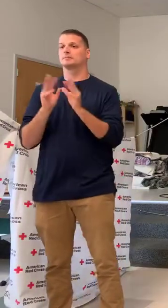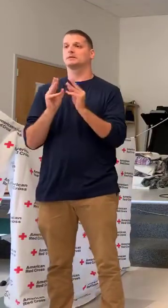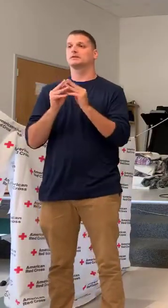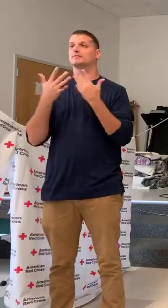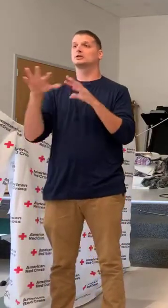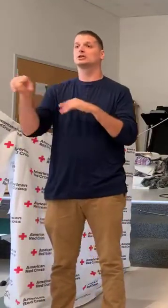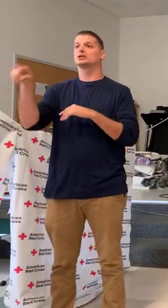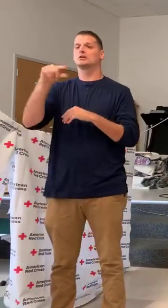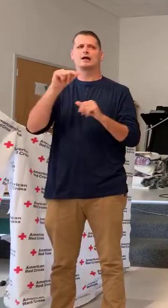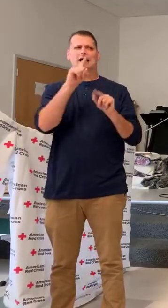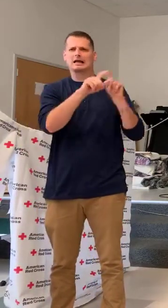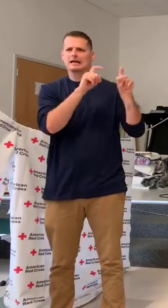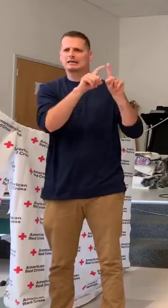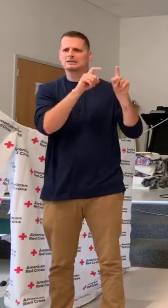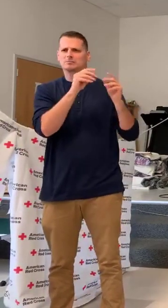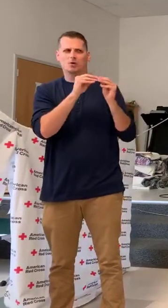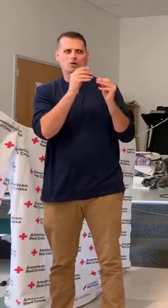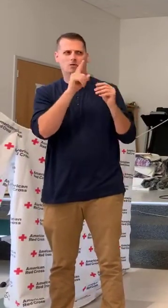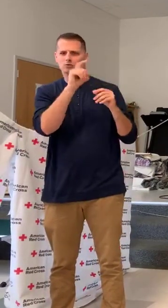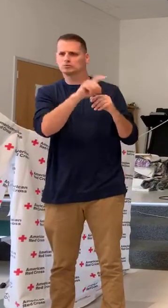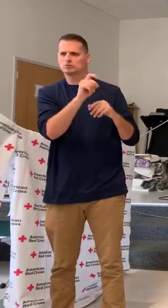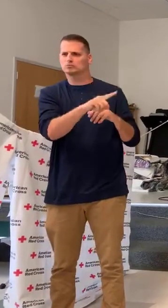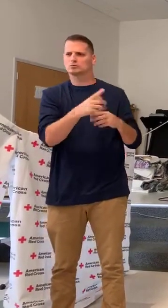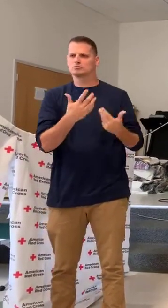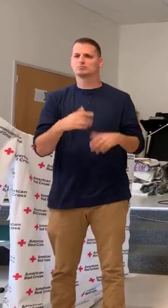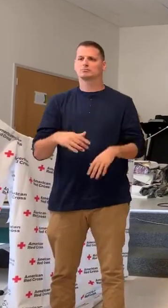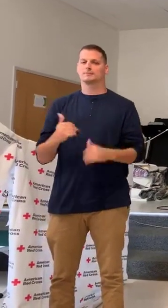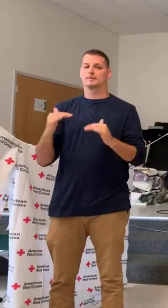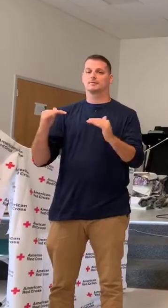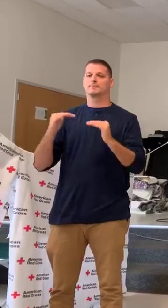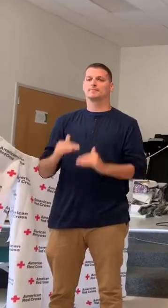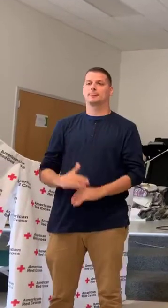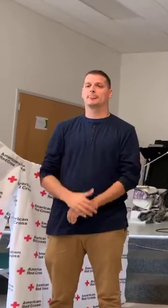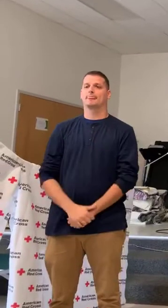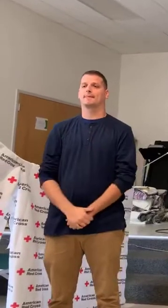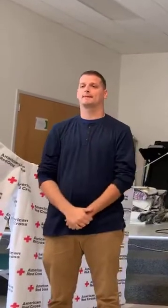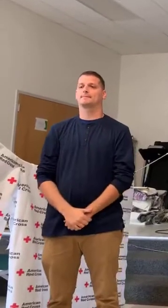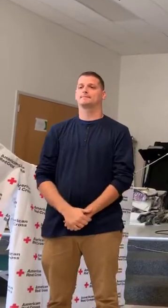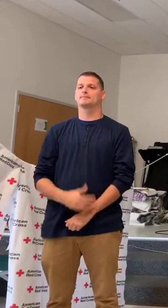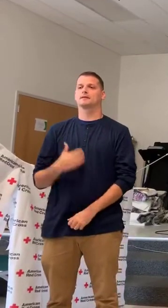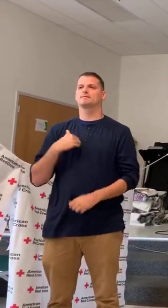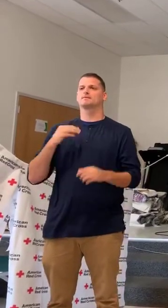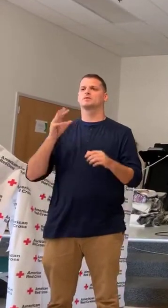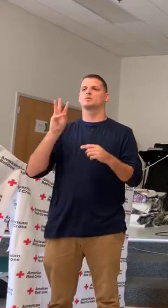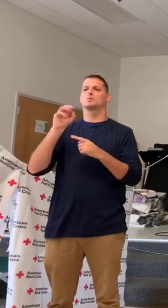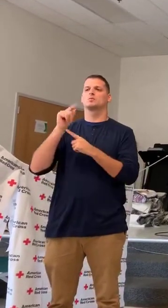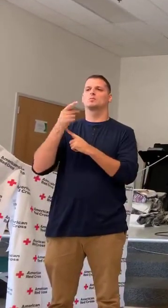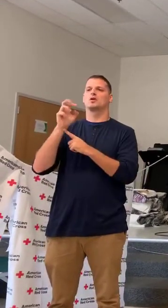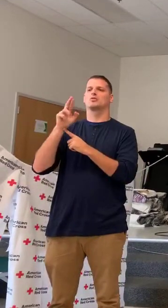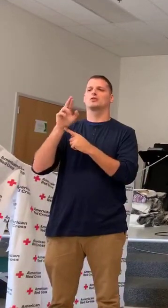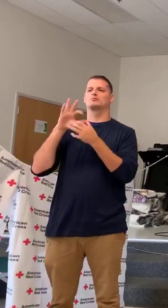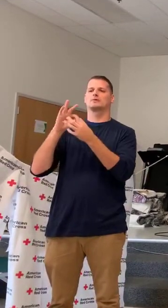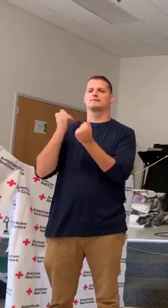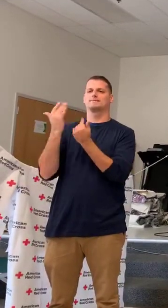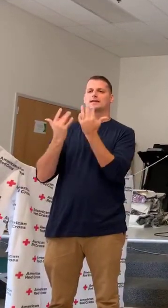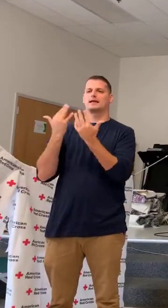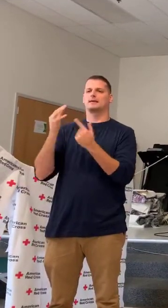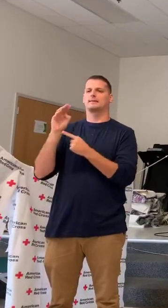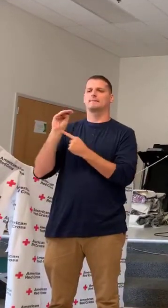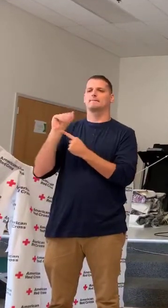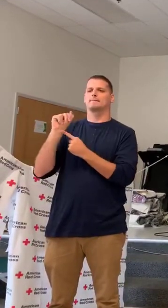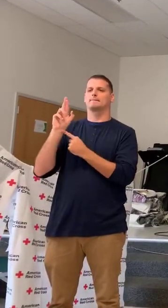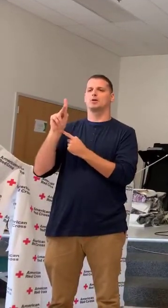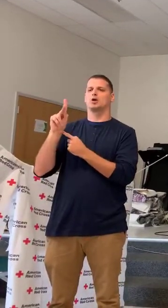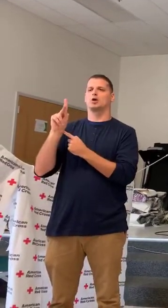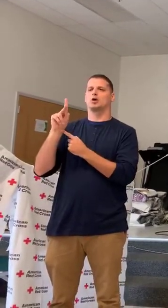is Mark Wolfelbeam with the incendiologist, and then after him is Chris Moore. Chris Moore is actually down with the cooperator meeting this morning, so Mark will cover